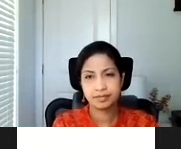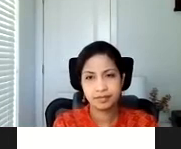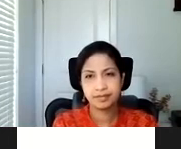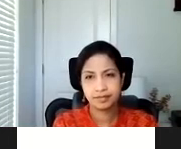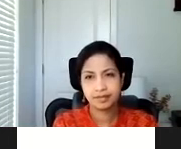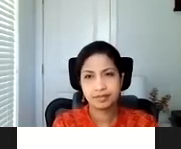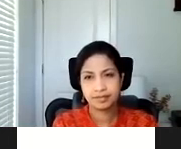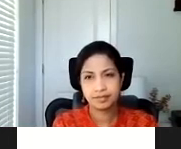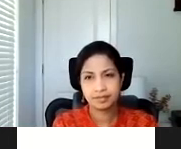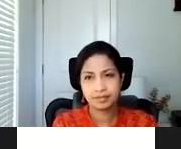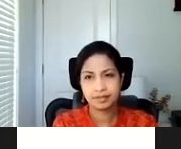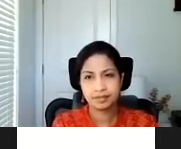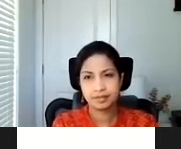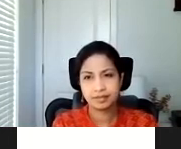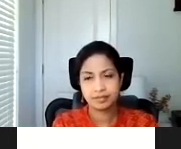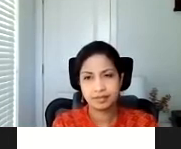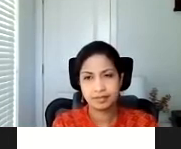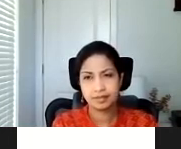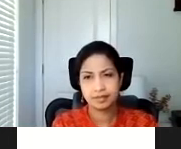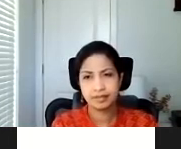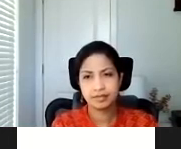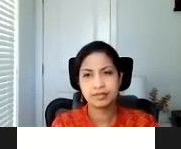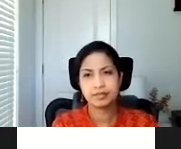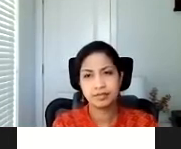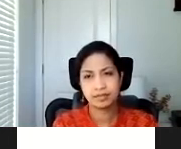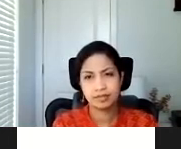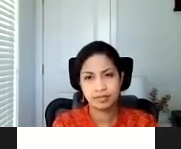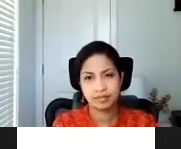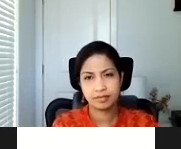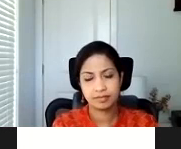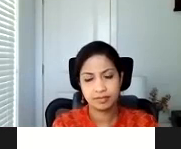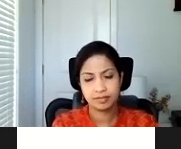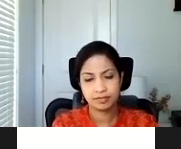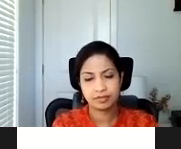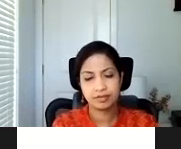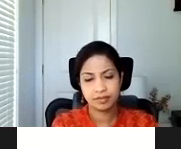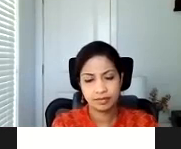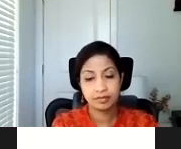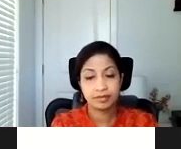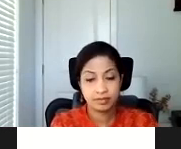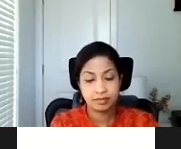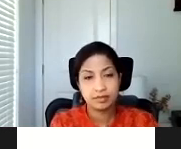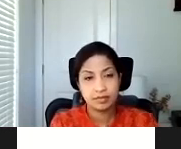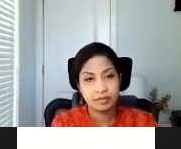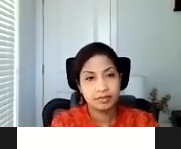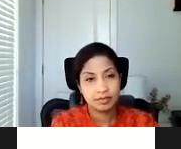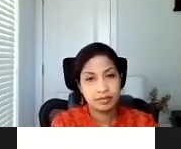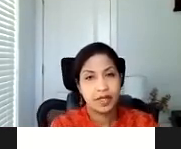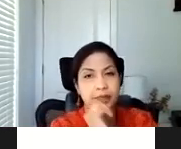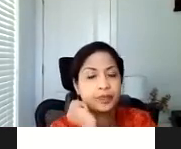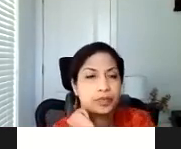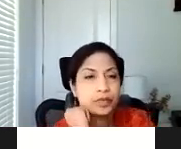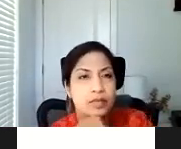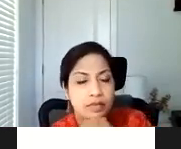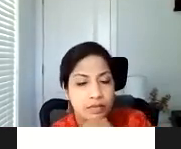how to back that up, how to back learners up and give them ongoing support. Because, you know, over a period of 6